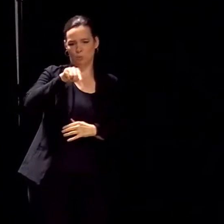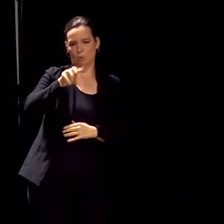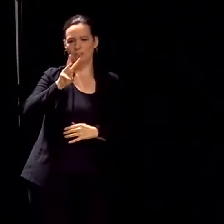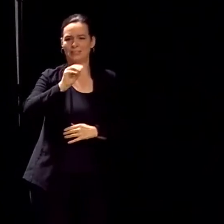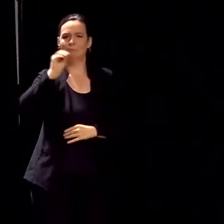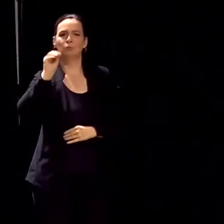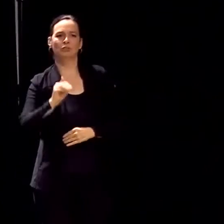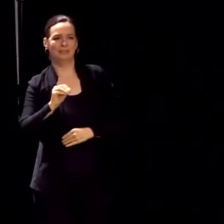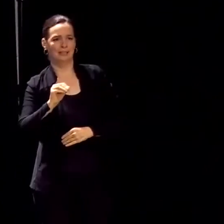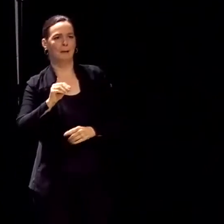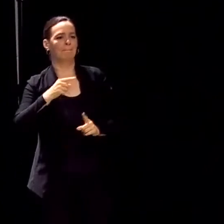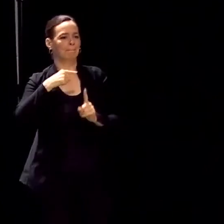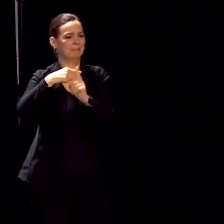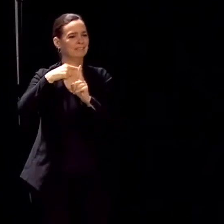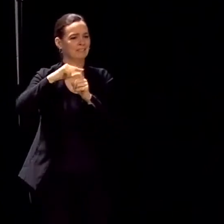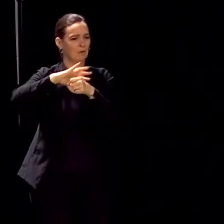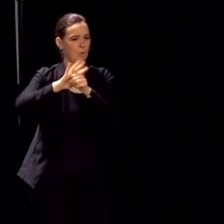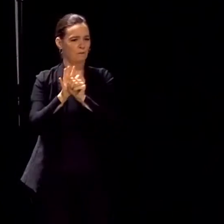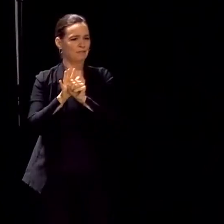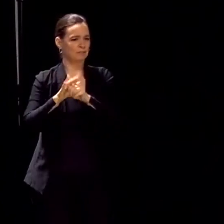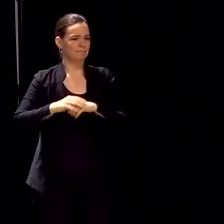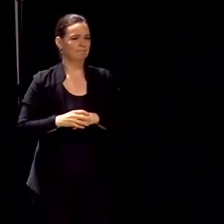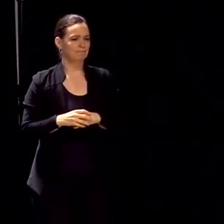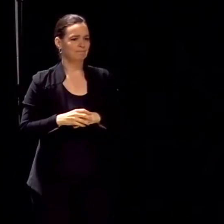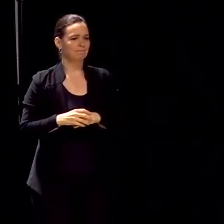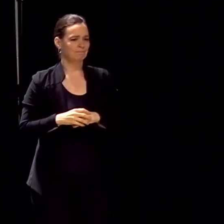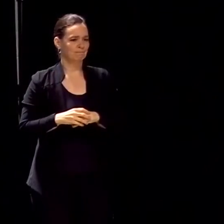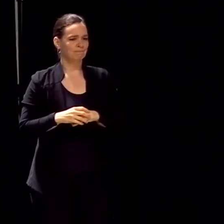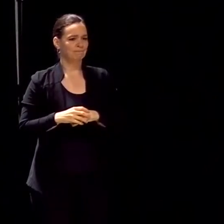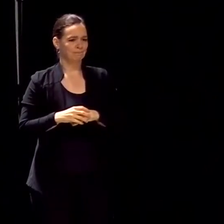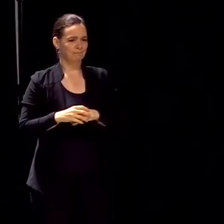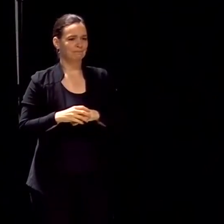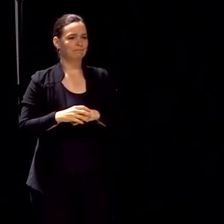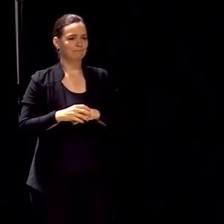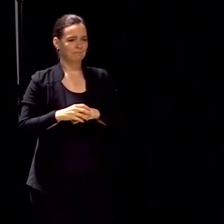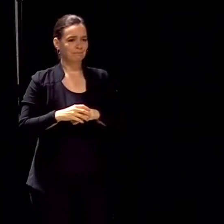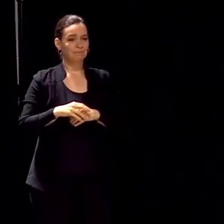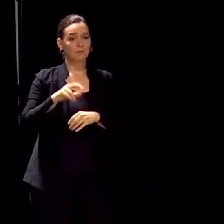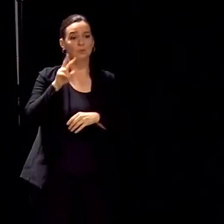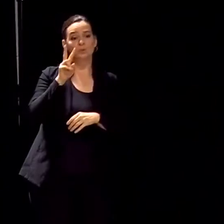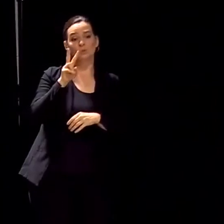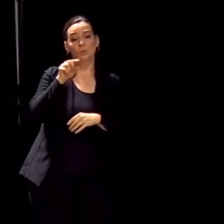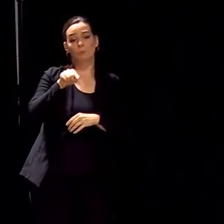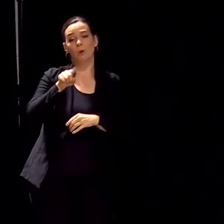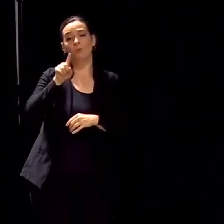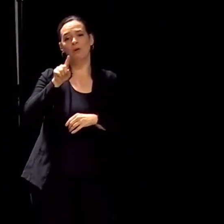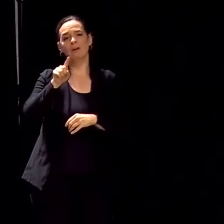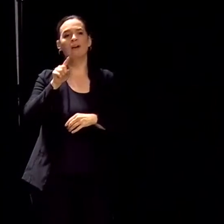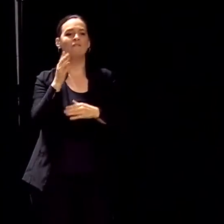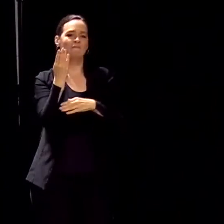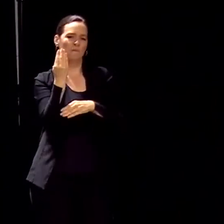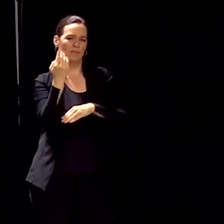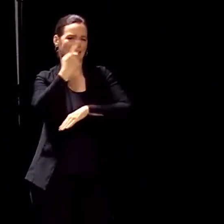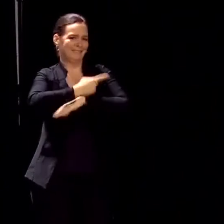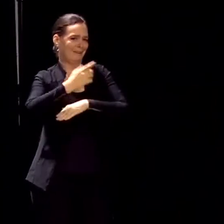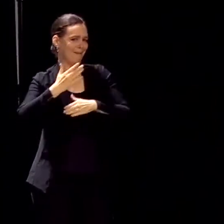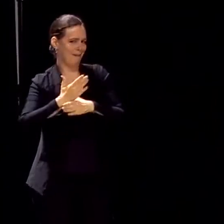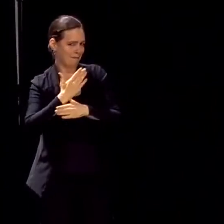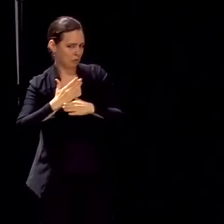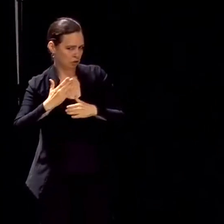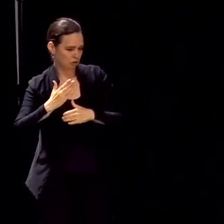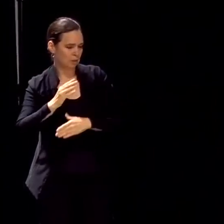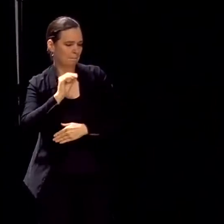2.6%. Our 14-day average is 2.1%. Looking at hospitalizations, we now have